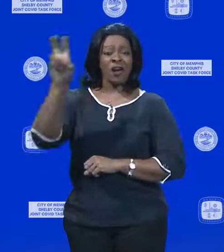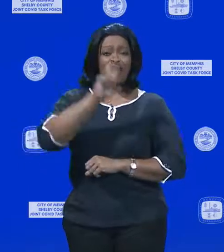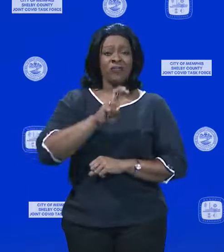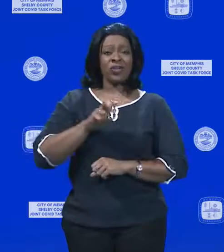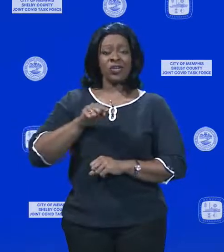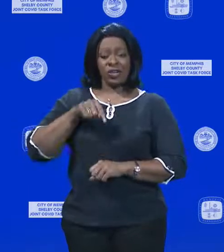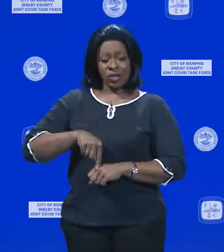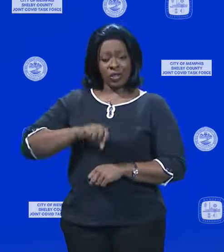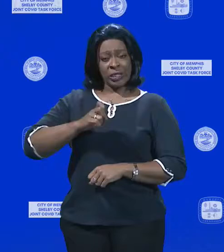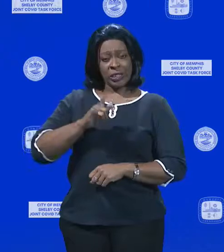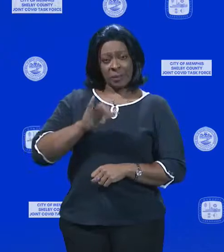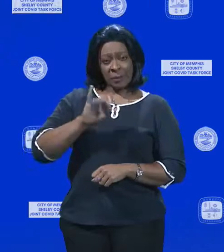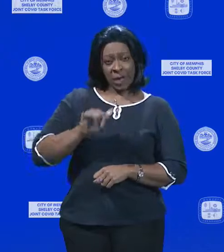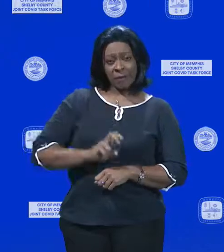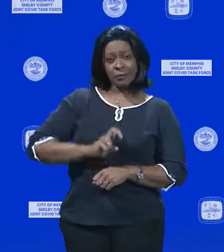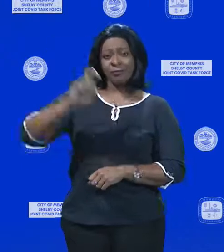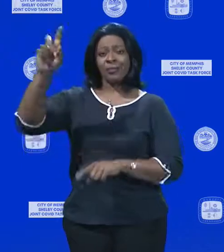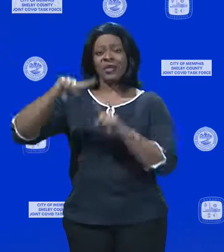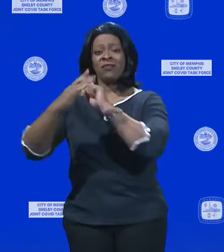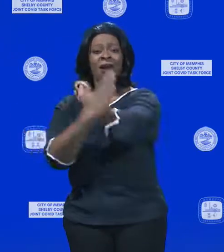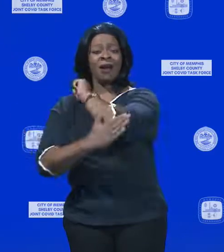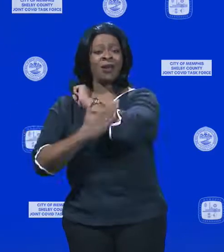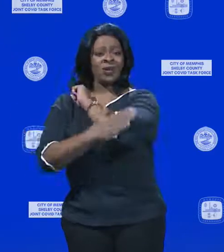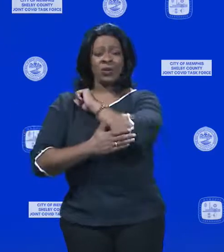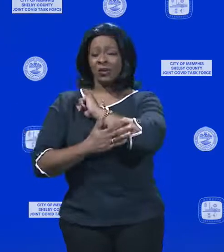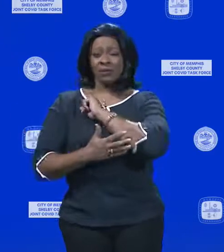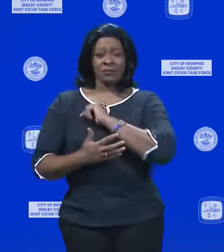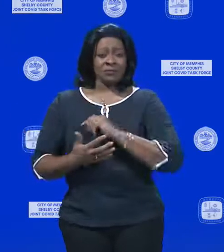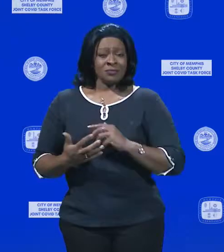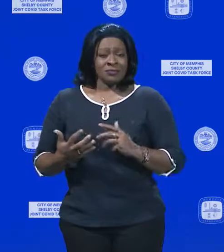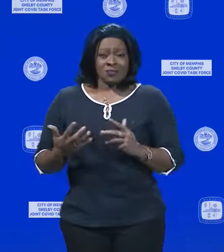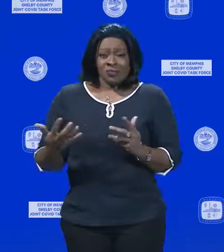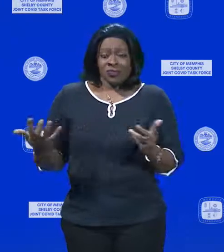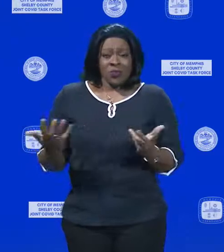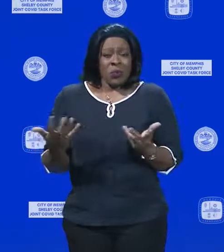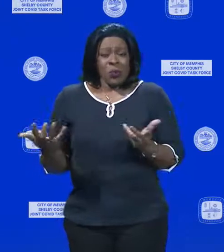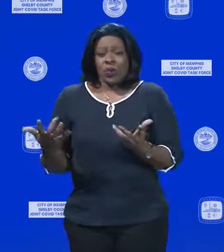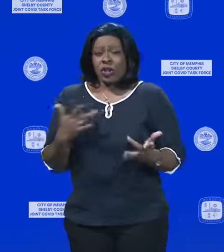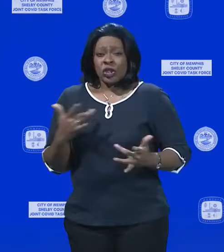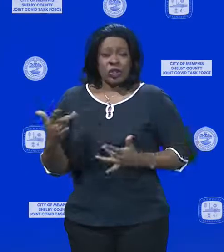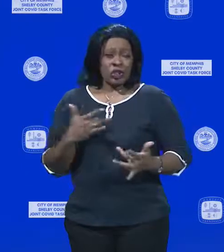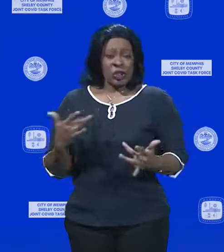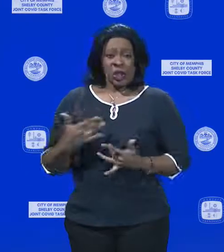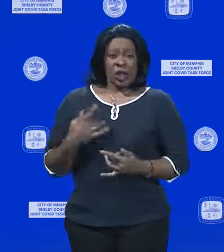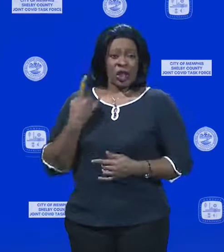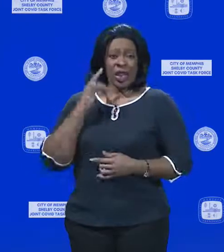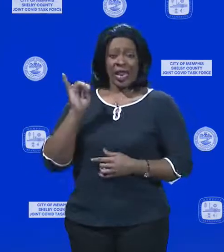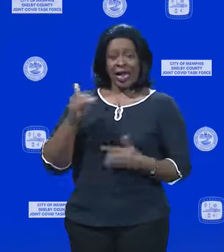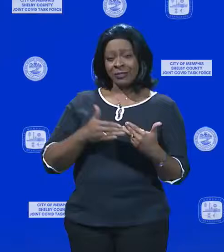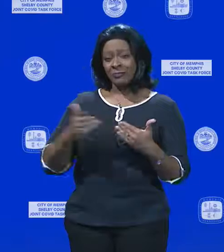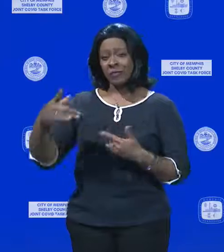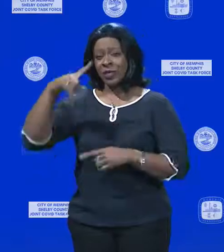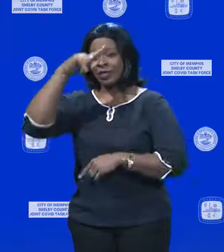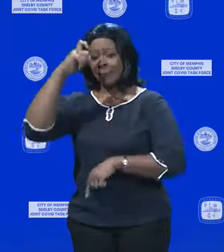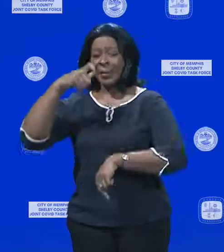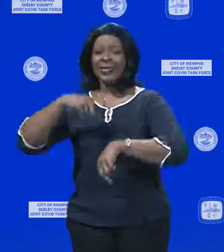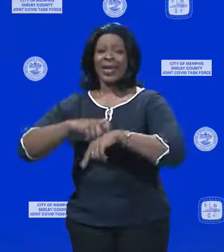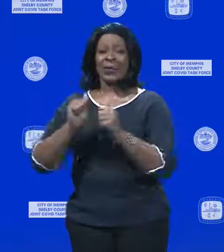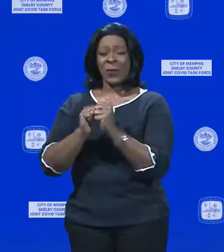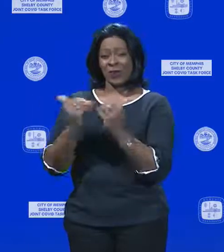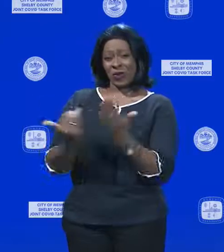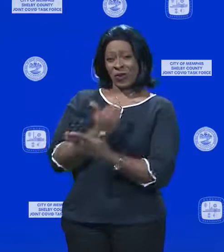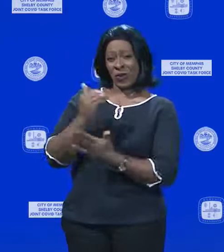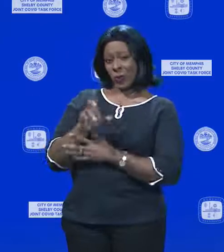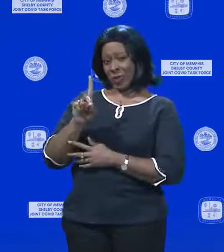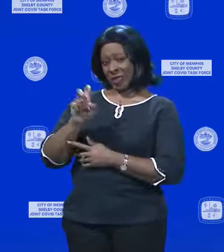from Shelby County, what are our concerns like moving forward into the summer with this Delta variant,